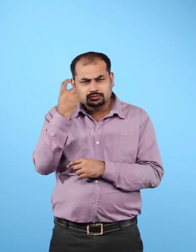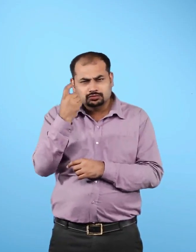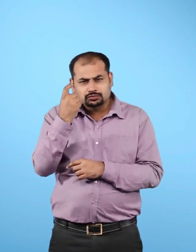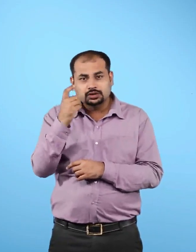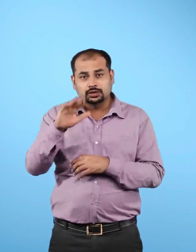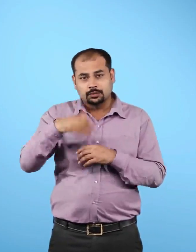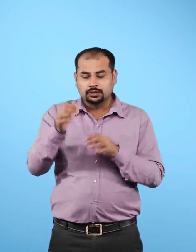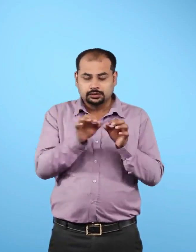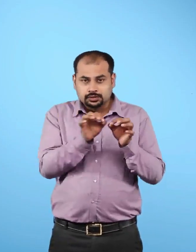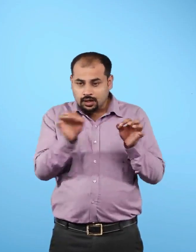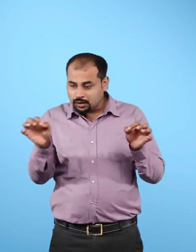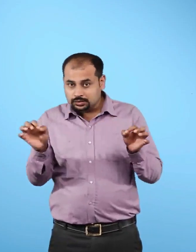How good is your guess?